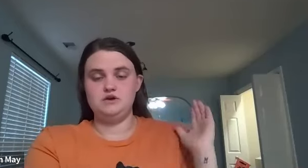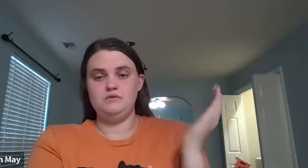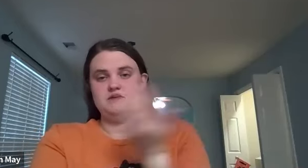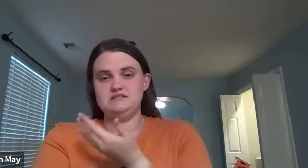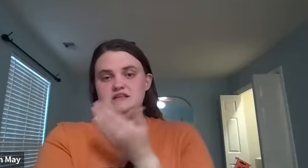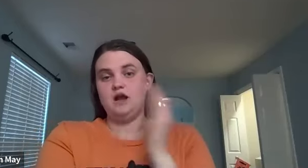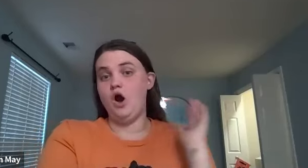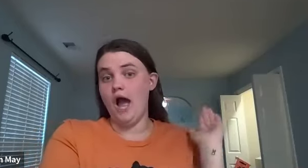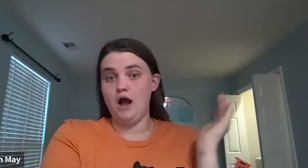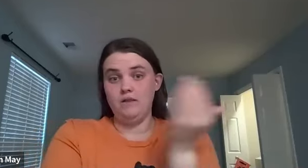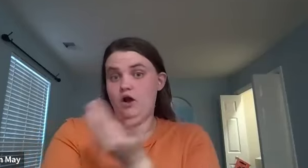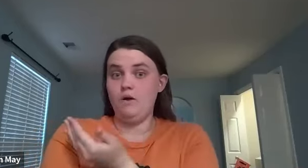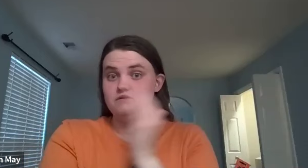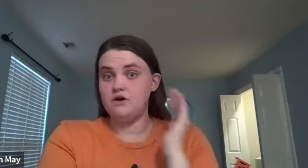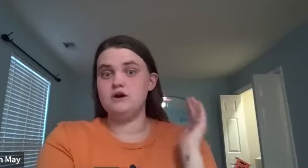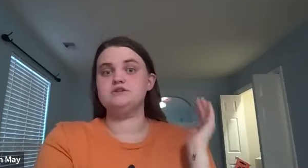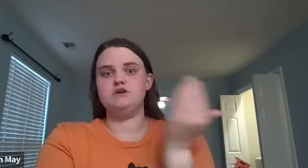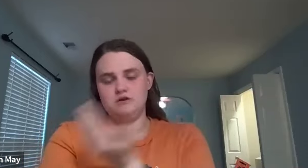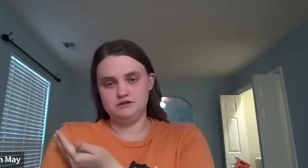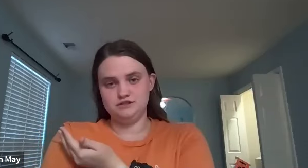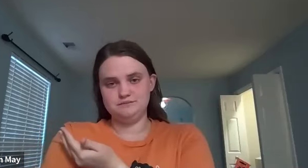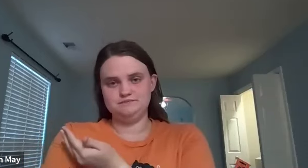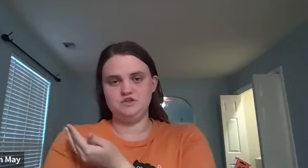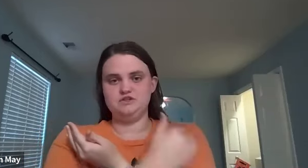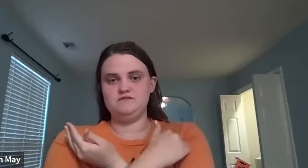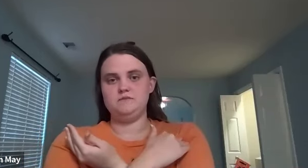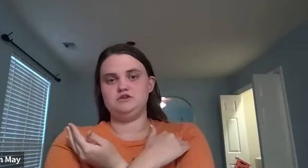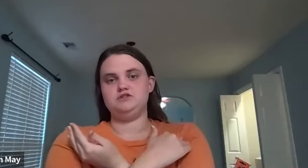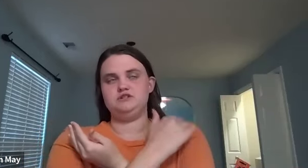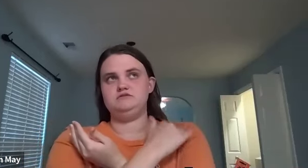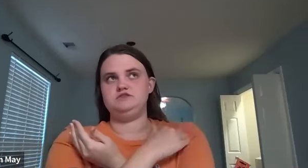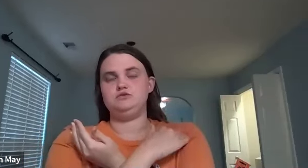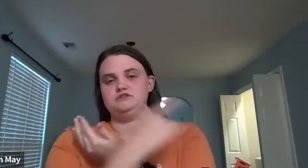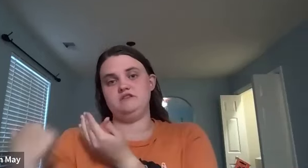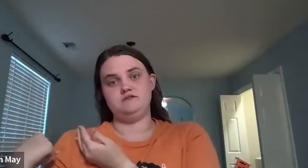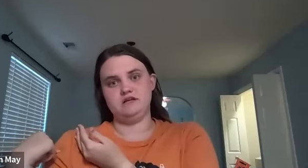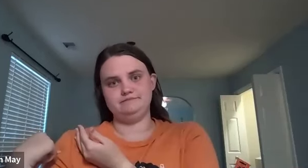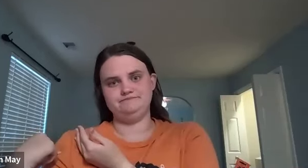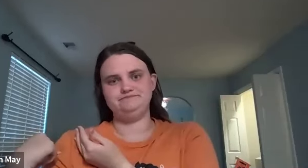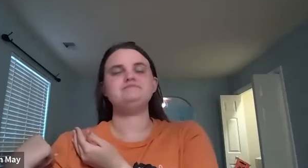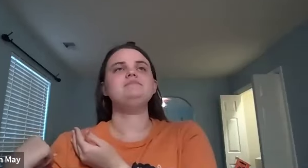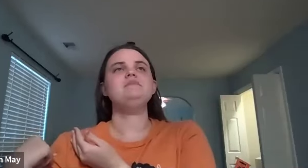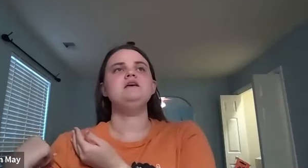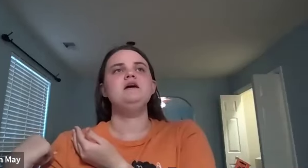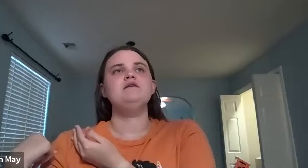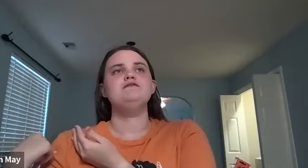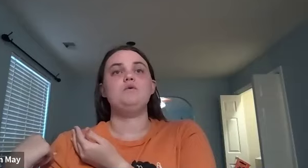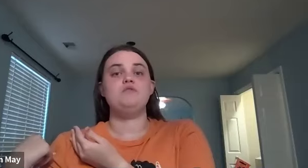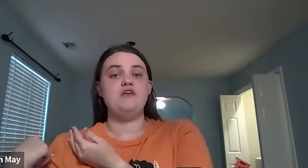So this is like all of ours. You start from your shoulder to the other side. For